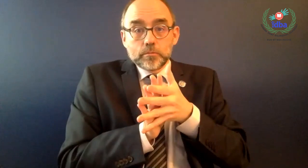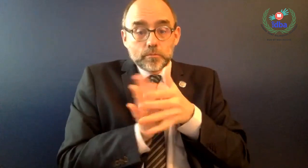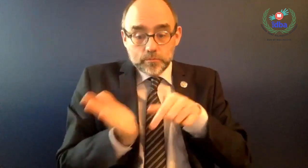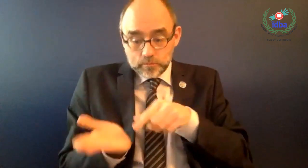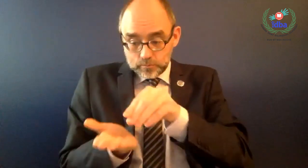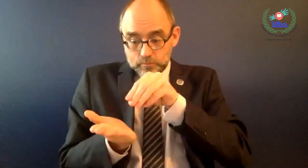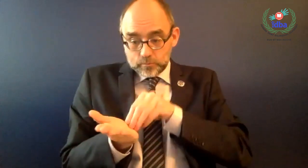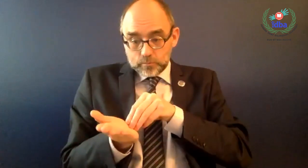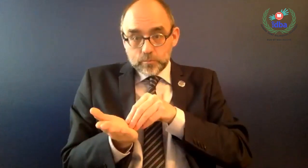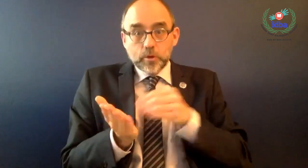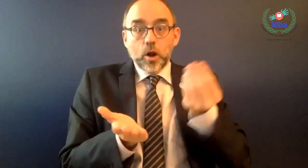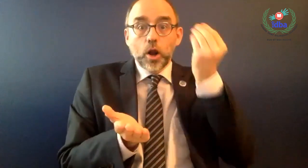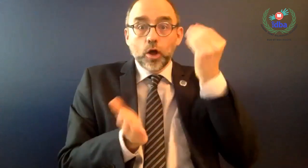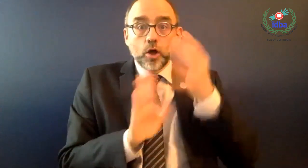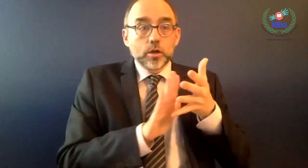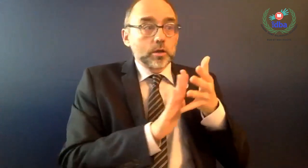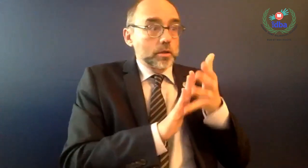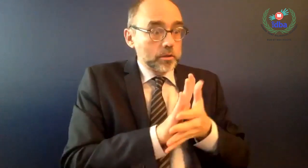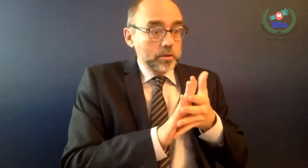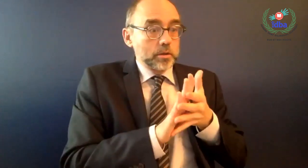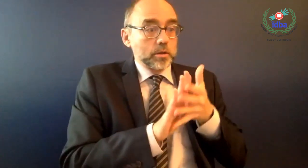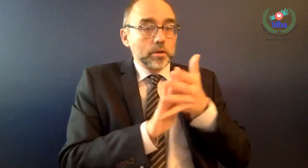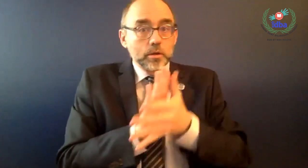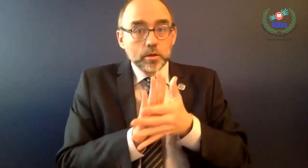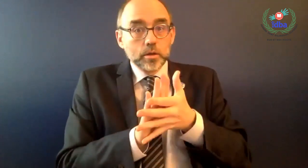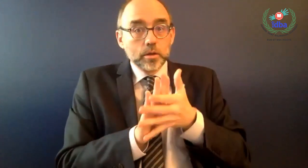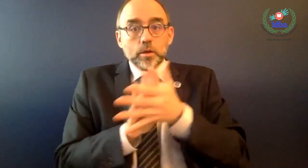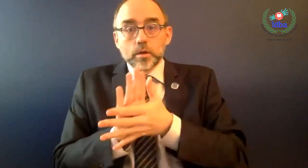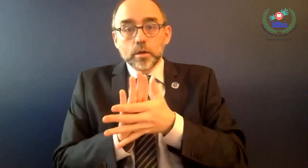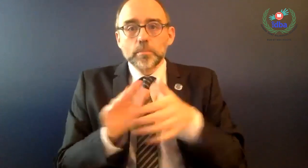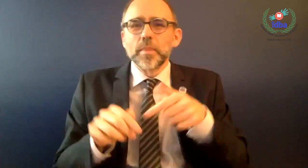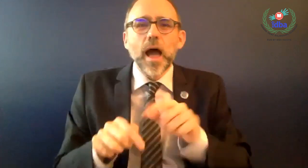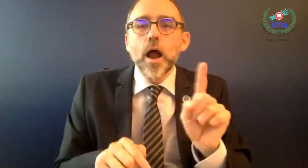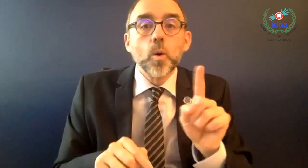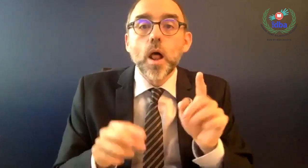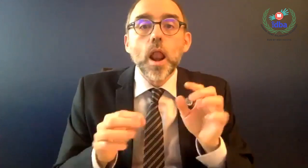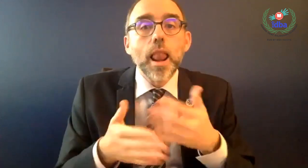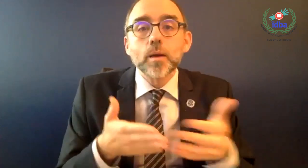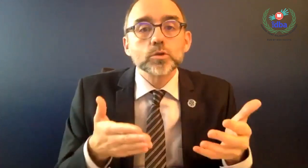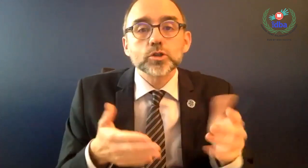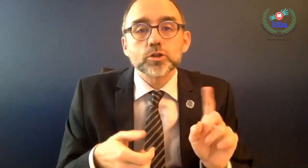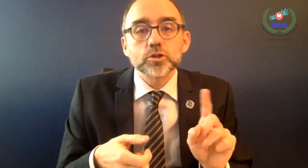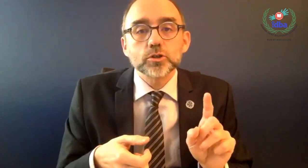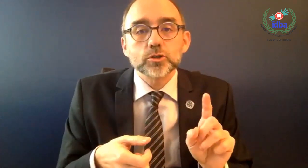and then sign it the exact way, learn it the exact way in those signs. It is not language